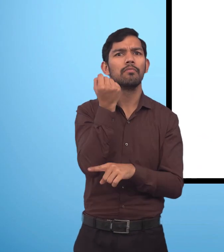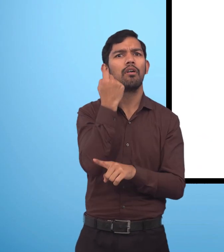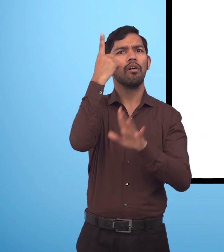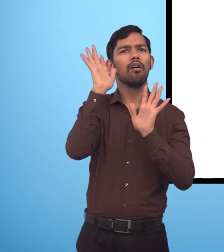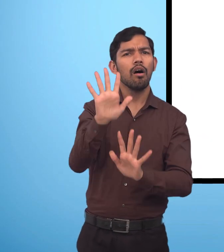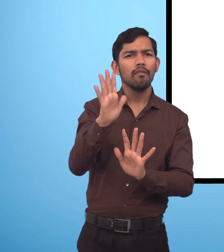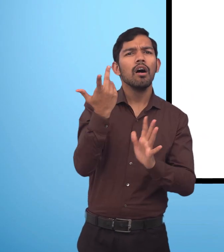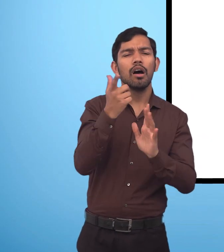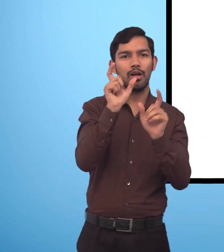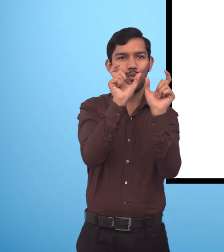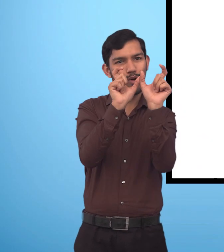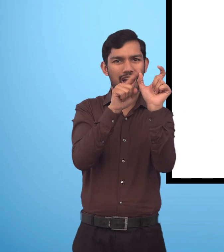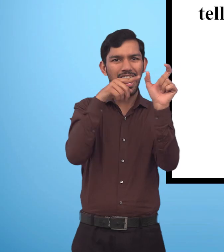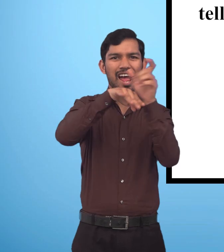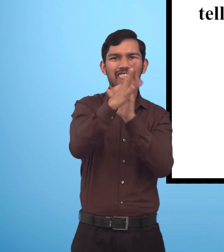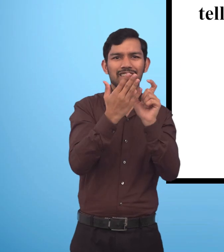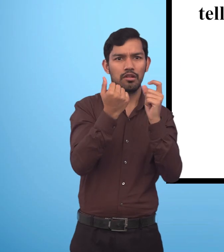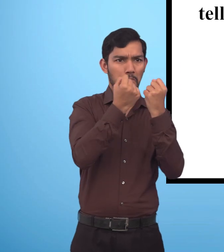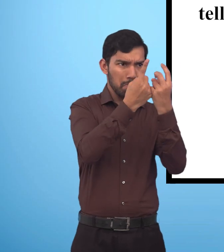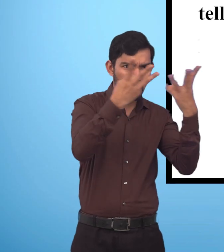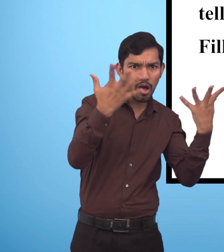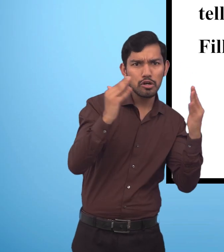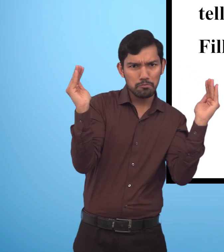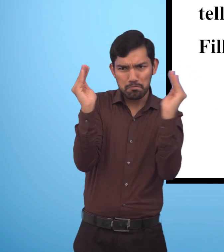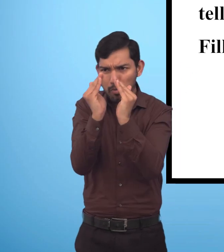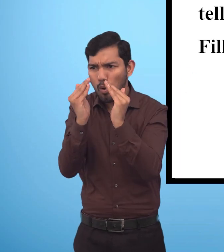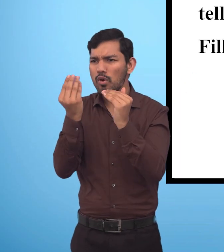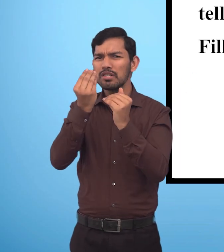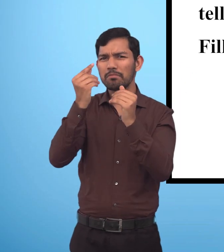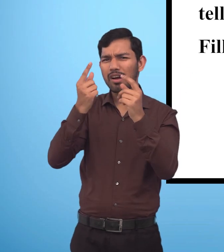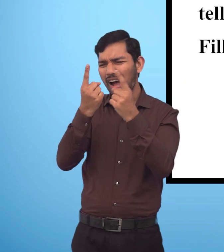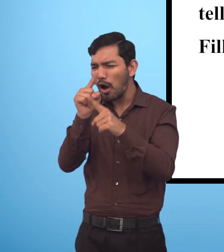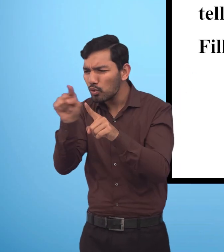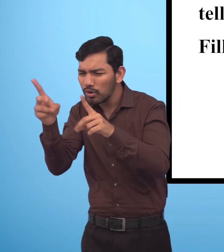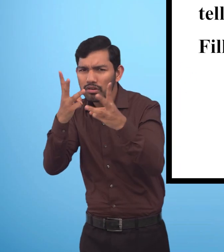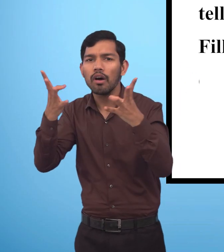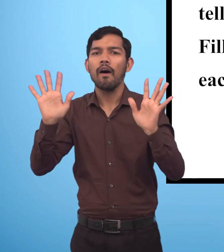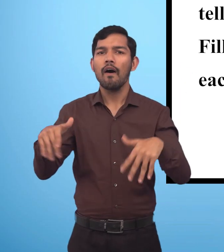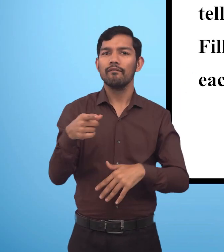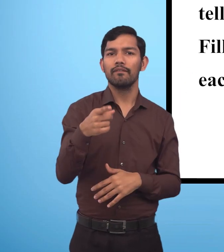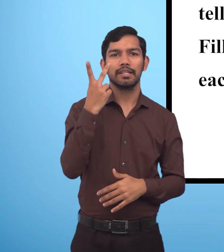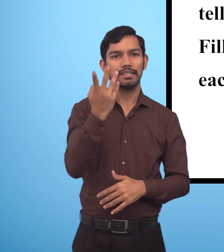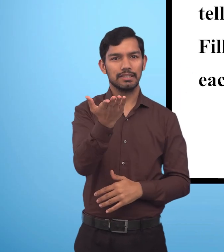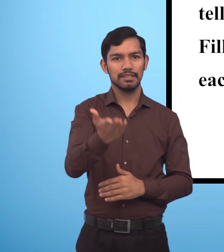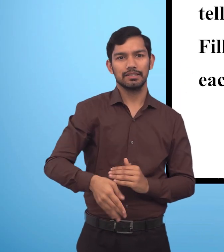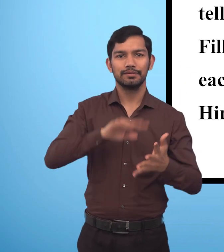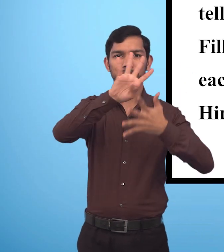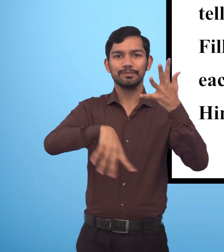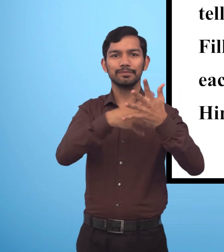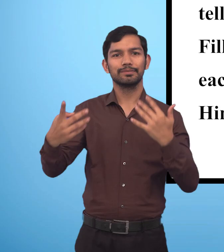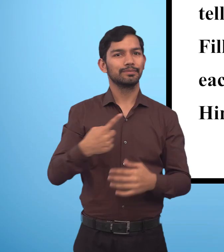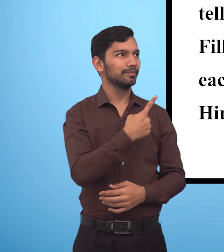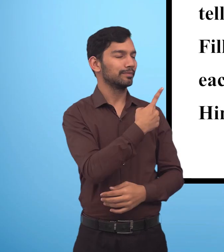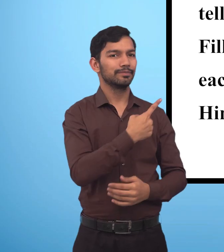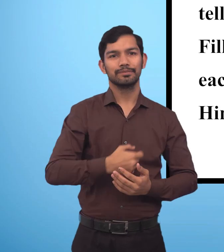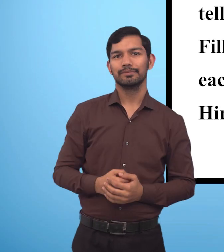now understand what words of quantity tell us. Fill in the blanks to complete an example for each word of quantity. Hints